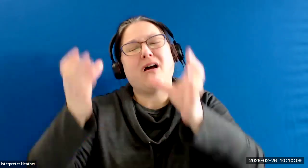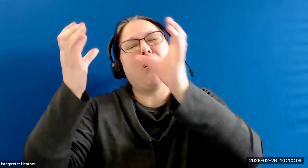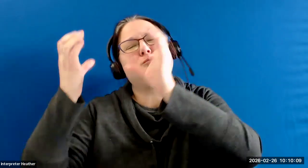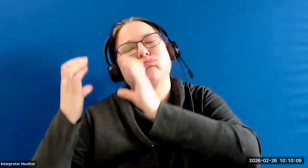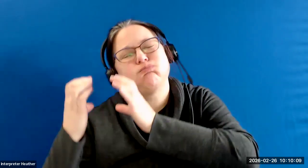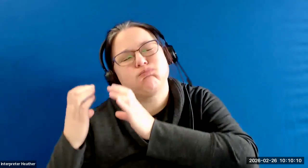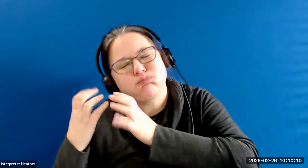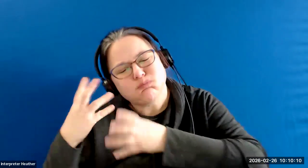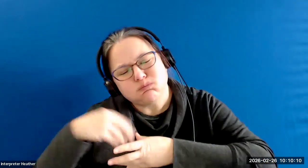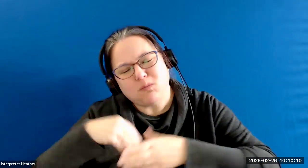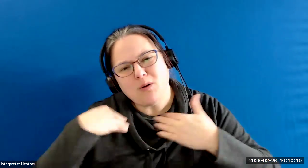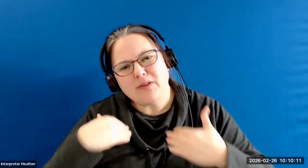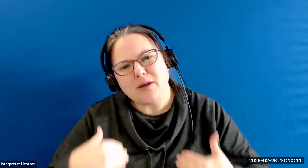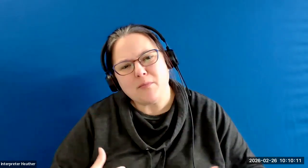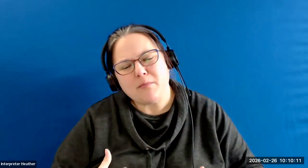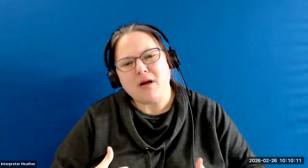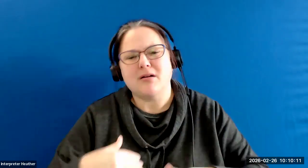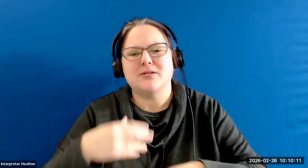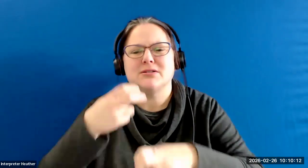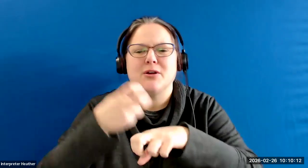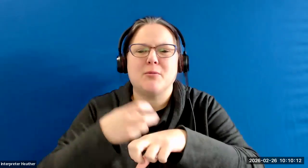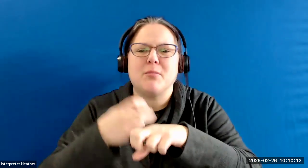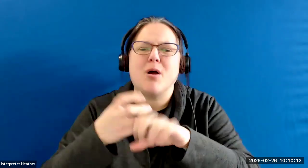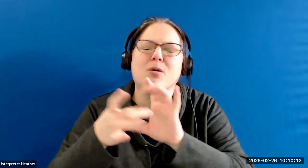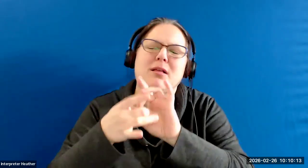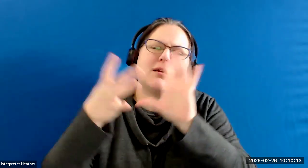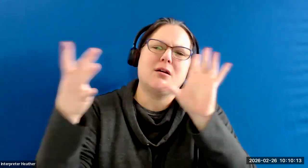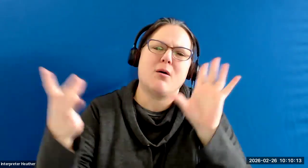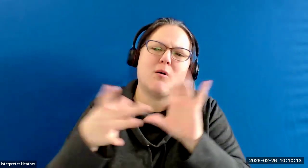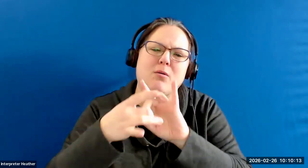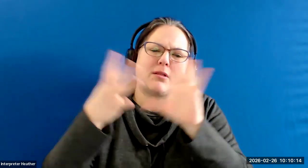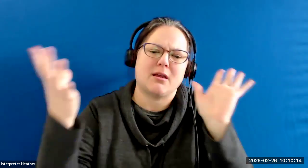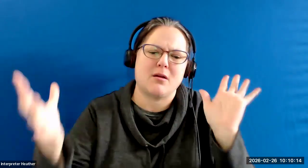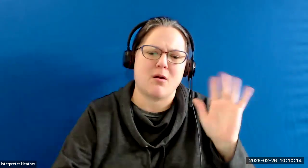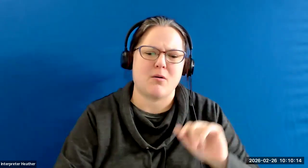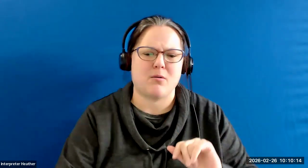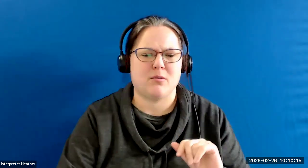in your muscles and bones. Let go, let go, let go.